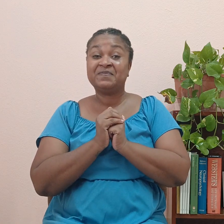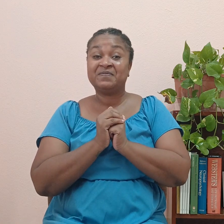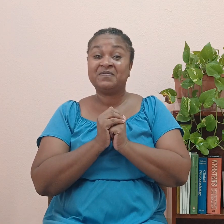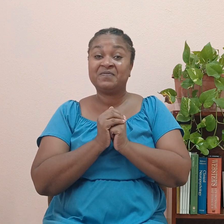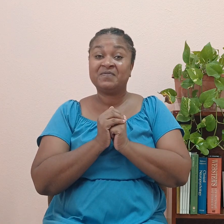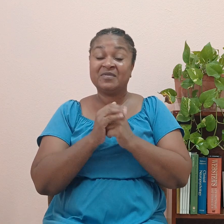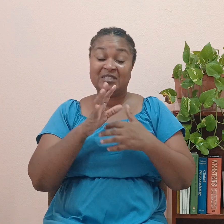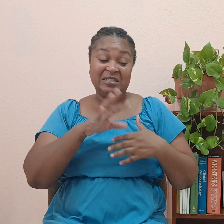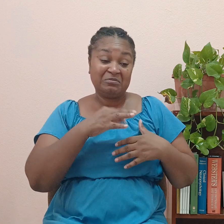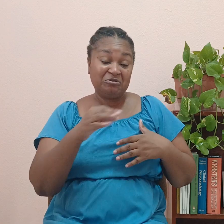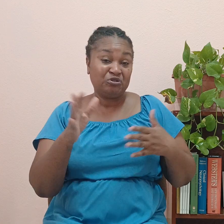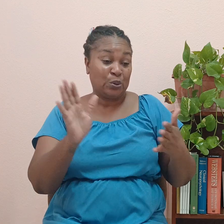spiritual songs,